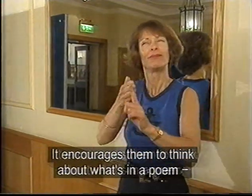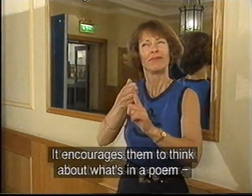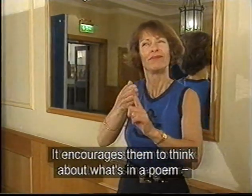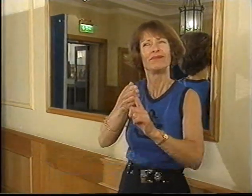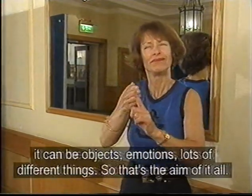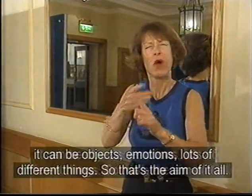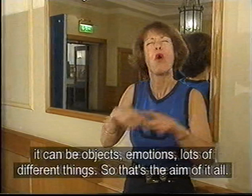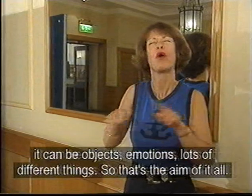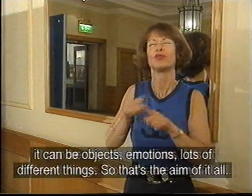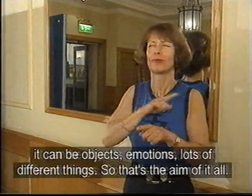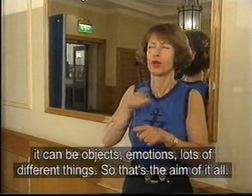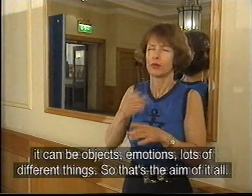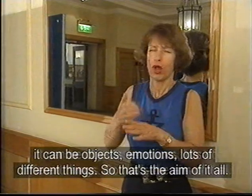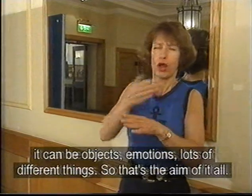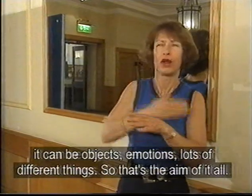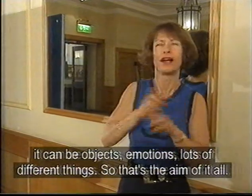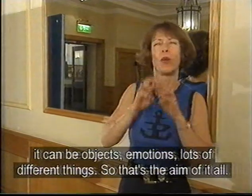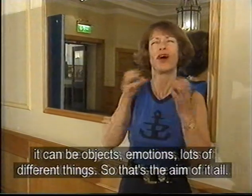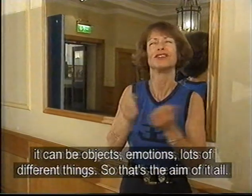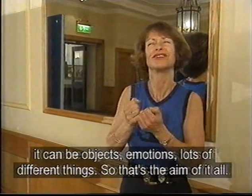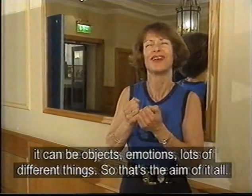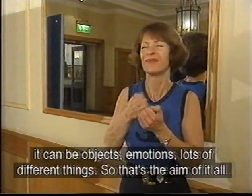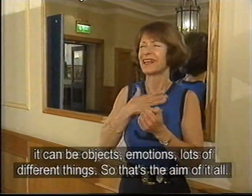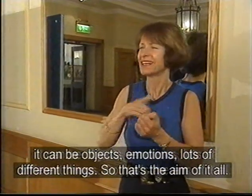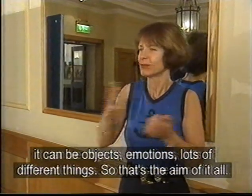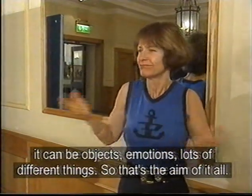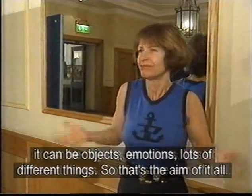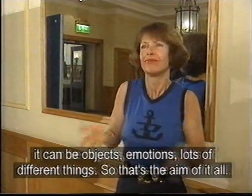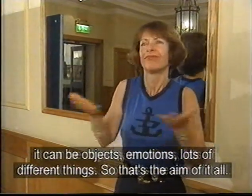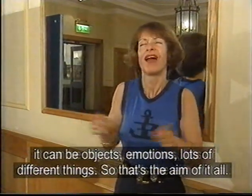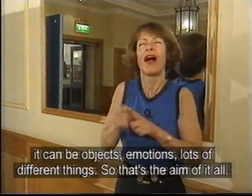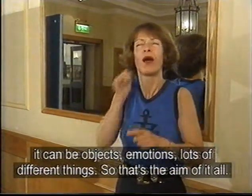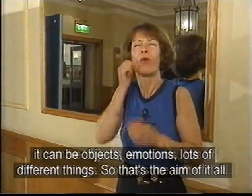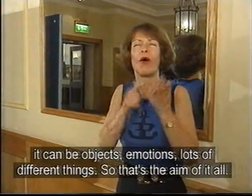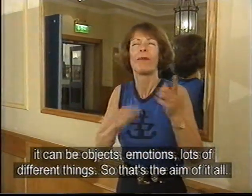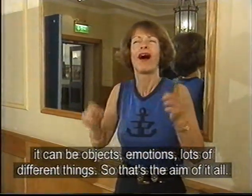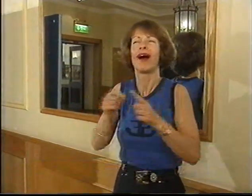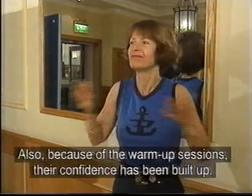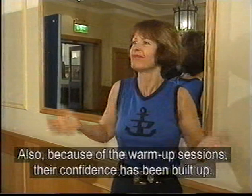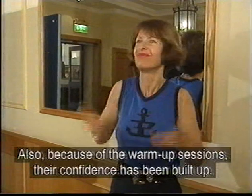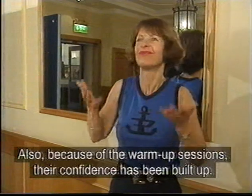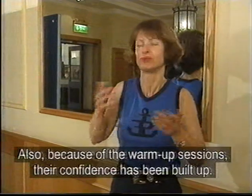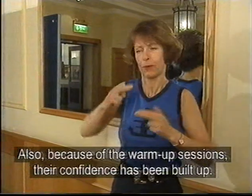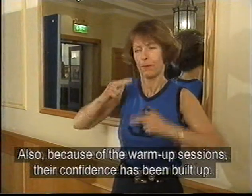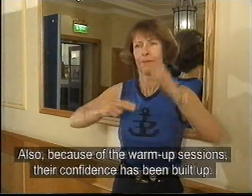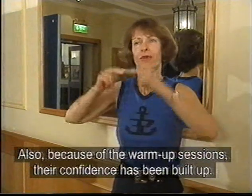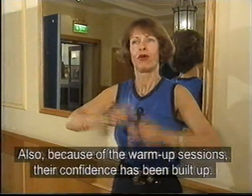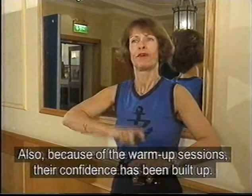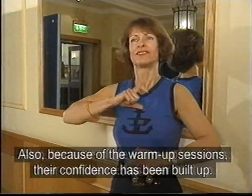motions, lots of different things. So that's the aim of it all. Also, because of the earlier warm-up sessions, their confidence